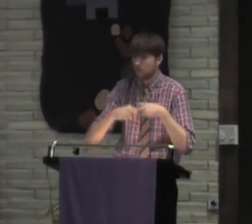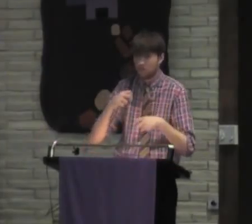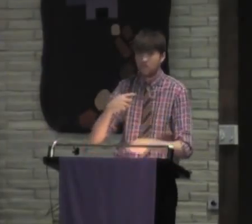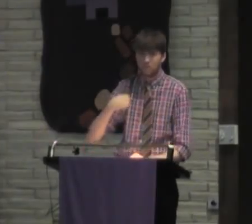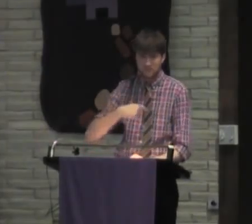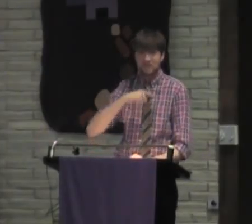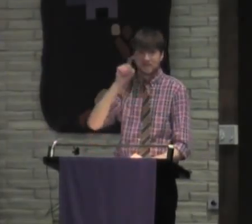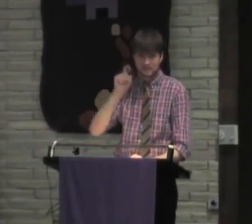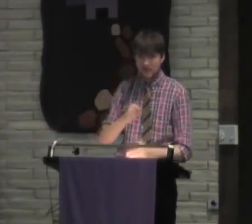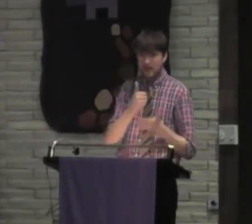ourselves.